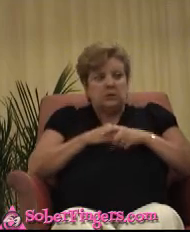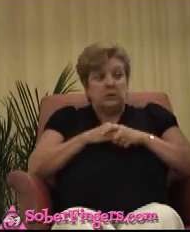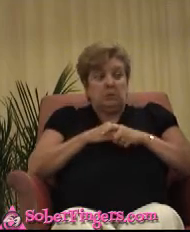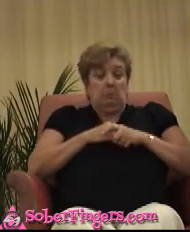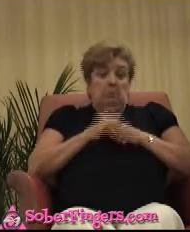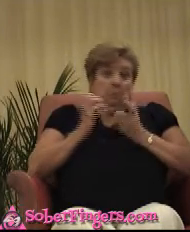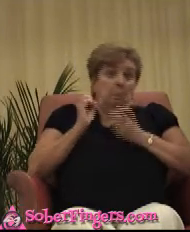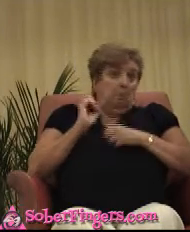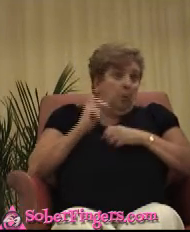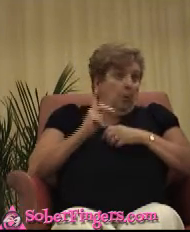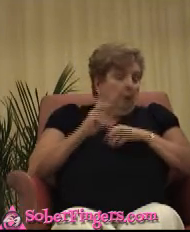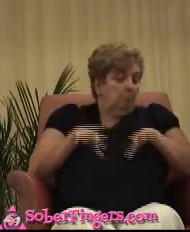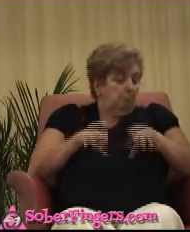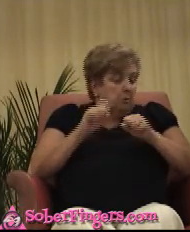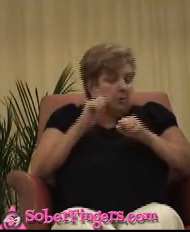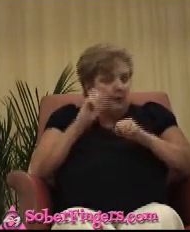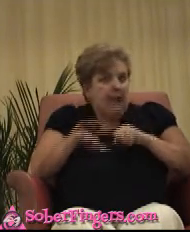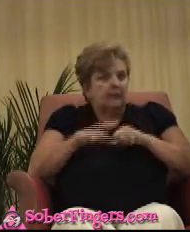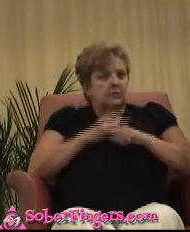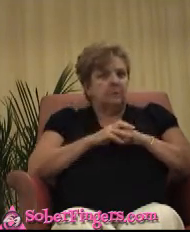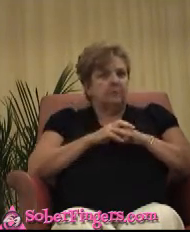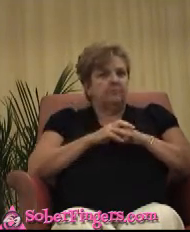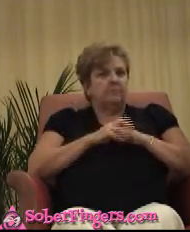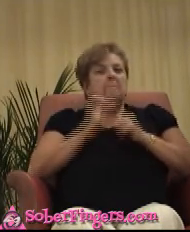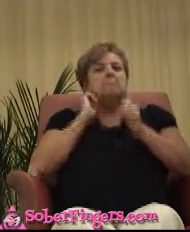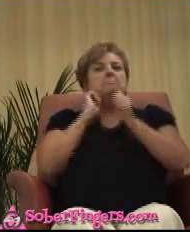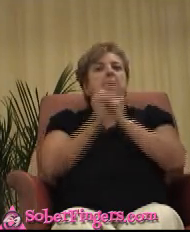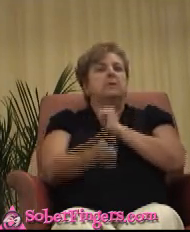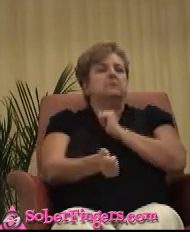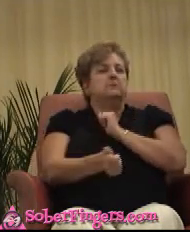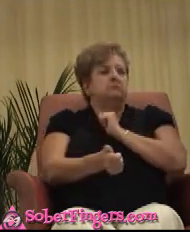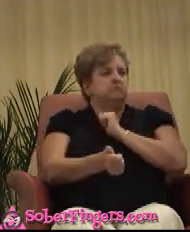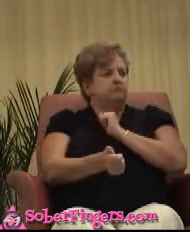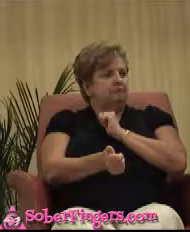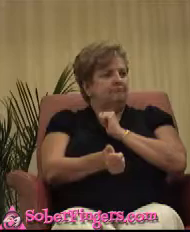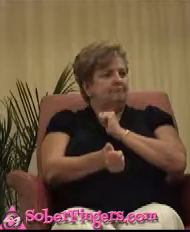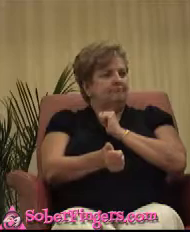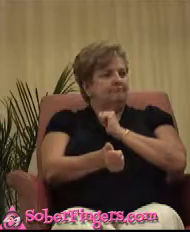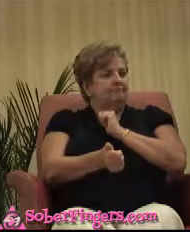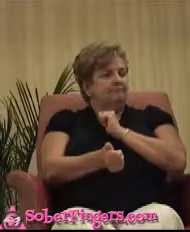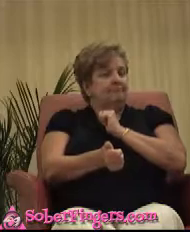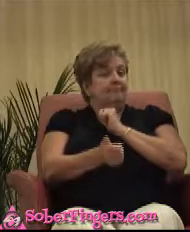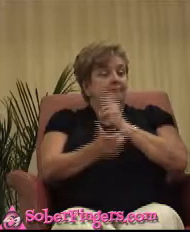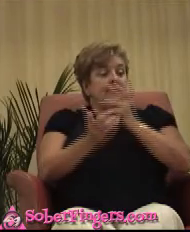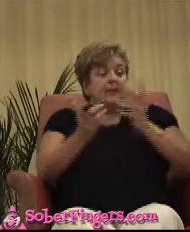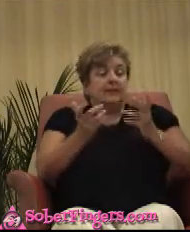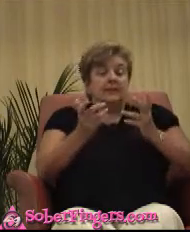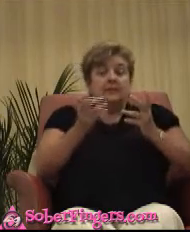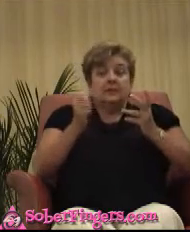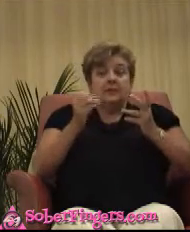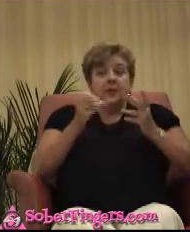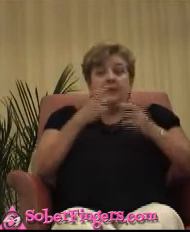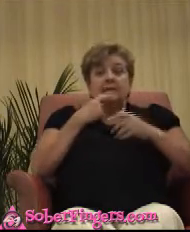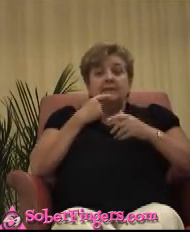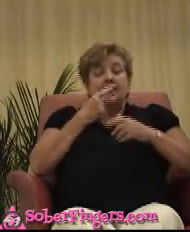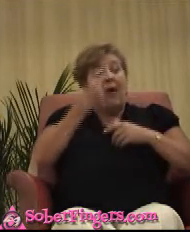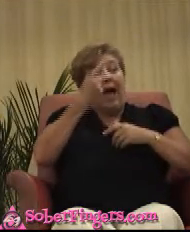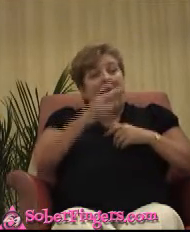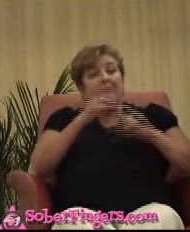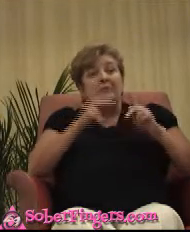tests all day long, and I passed them. He told me then, he said, about half of the people are not going to make it. They're going to wash